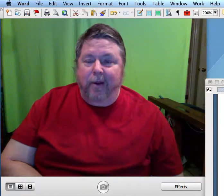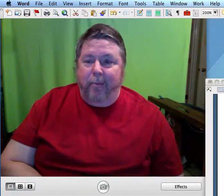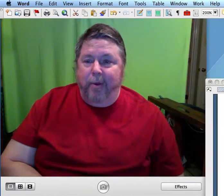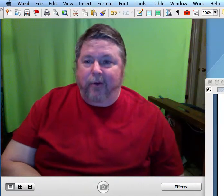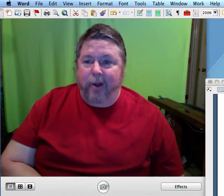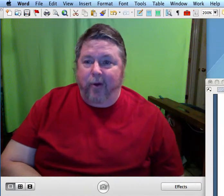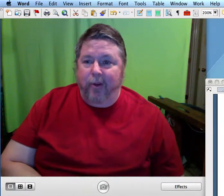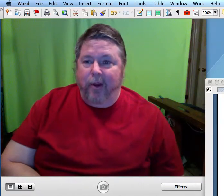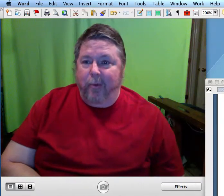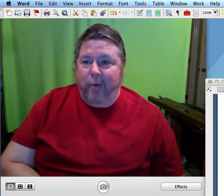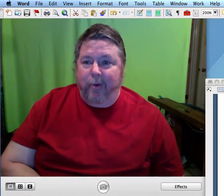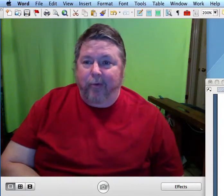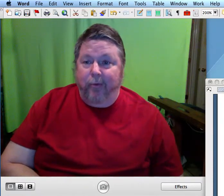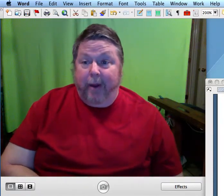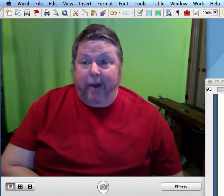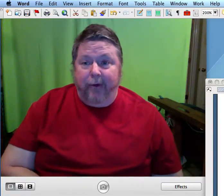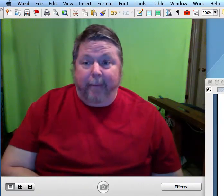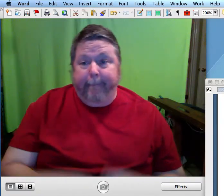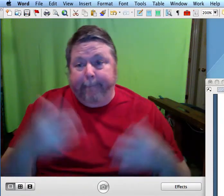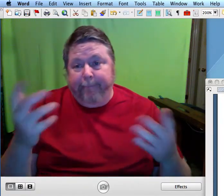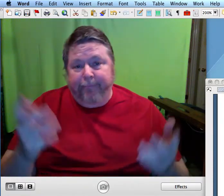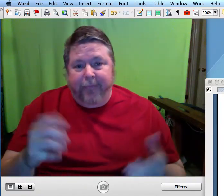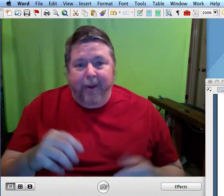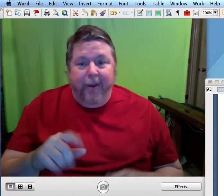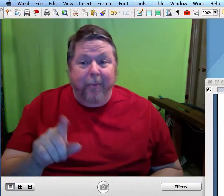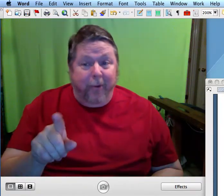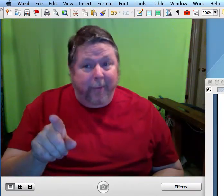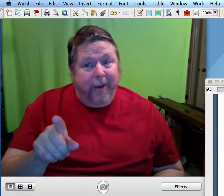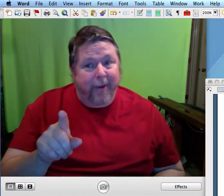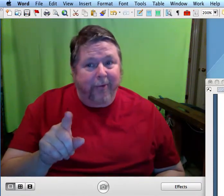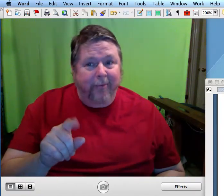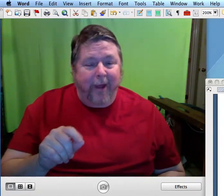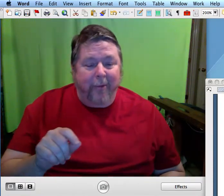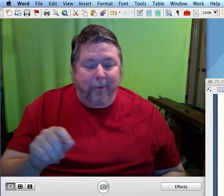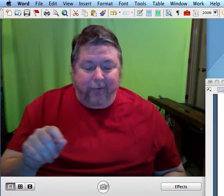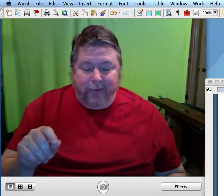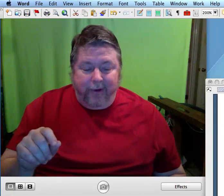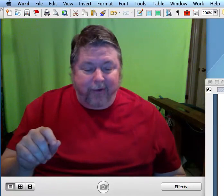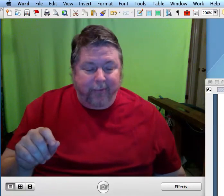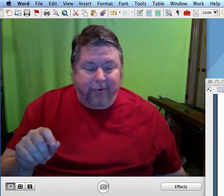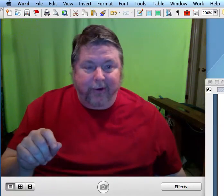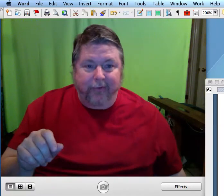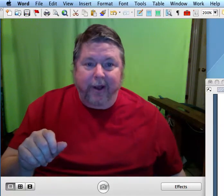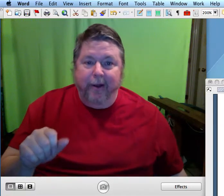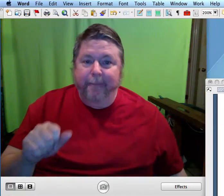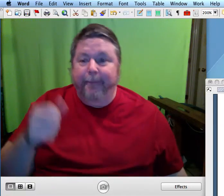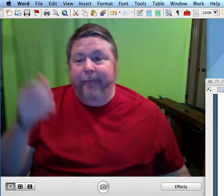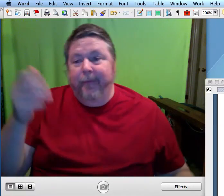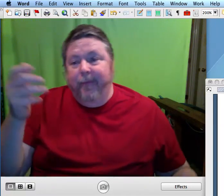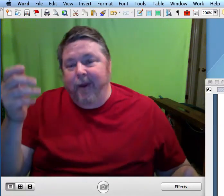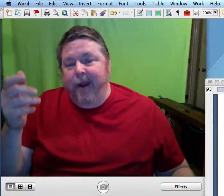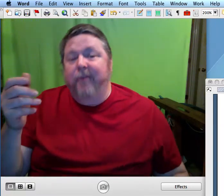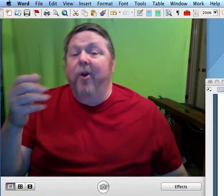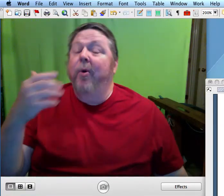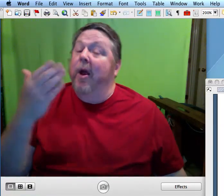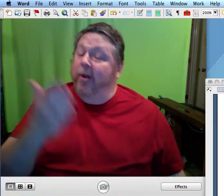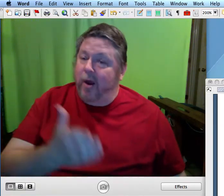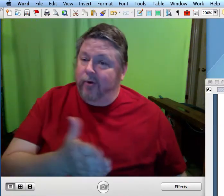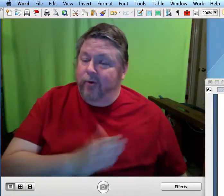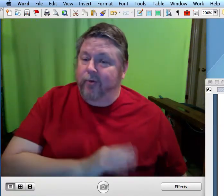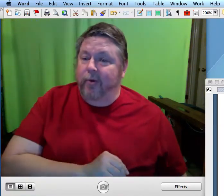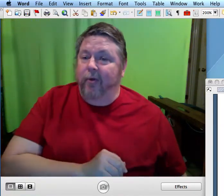kind of punishing all the hearing people in the room for being hearing. But it would be a better output for the deaf person if you did it. So